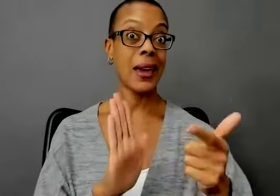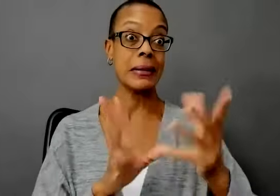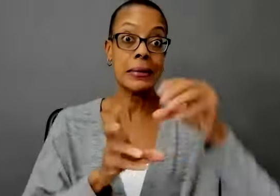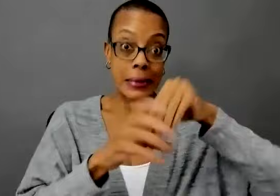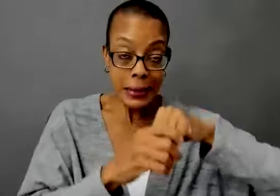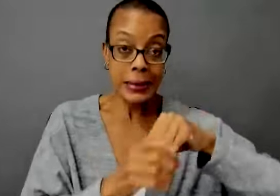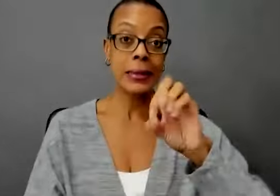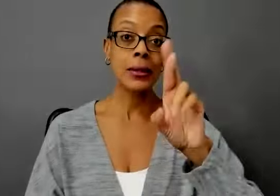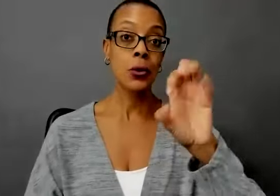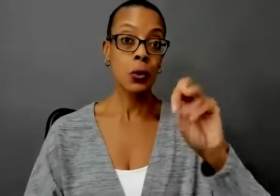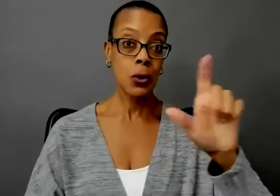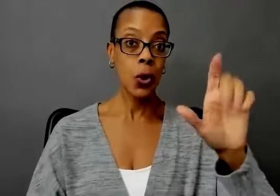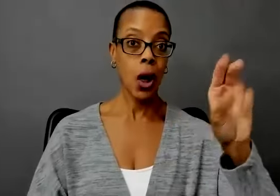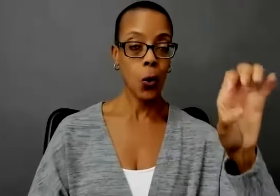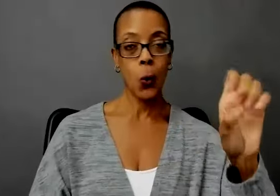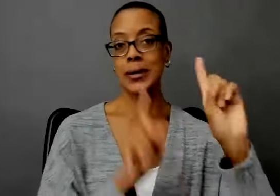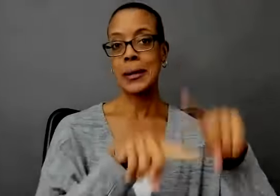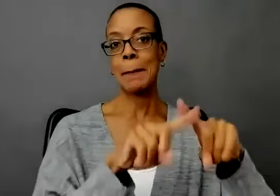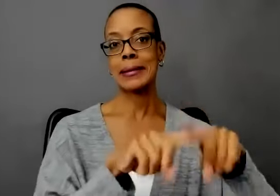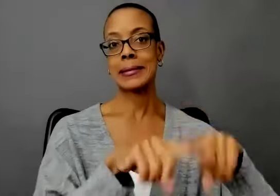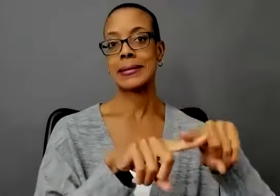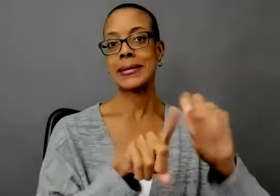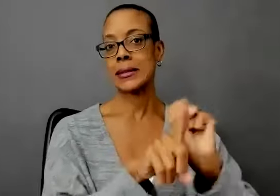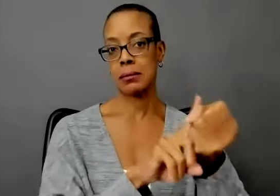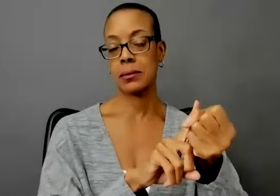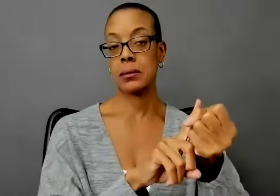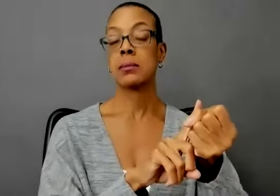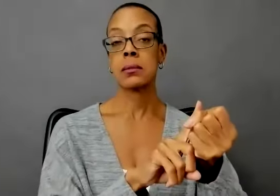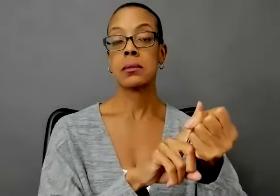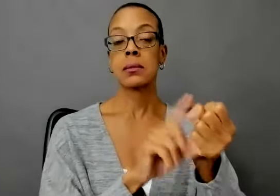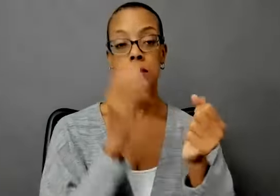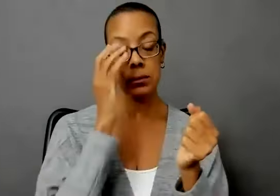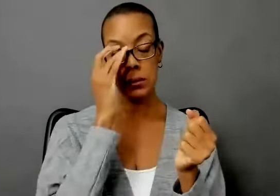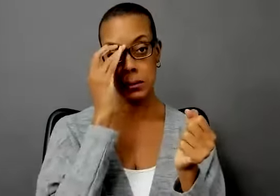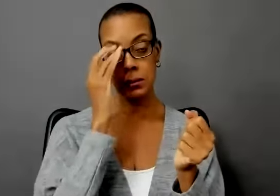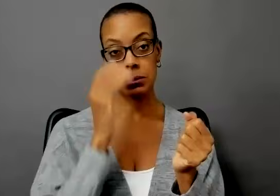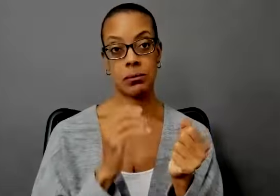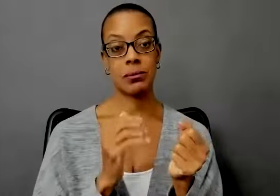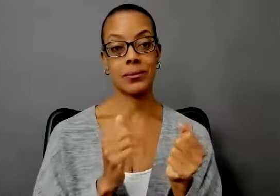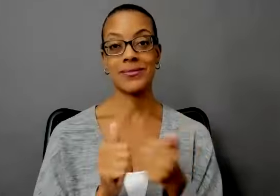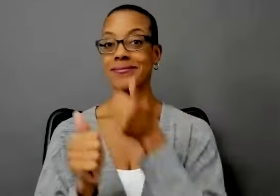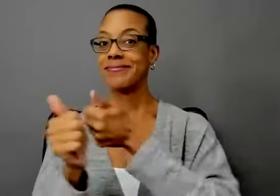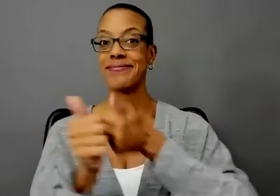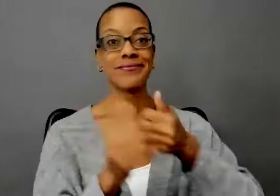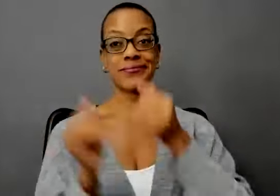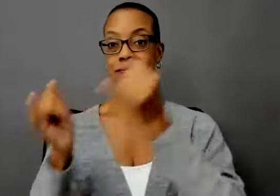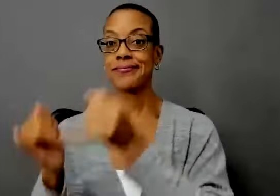it depends on the case. It's important to understand that on a case-by-case basis, what publication bans might